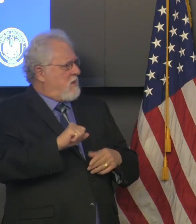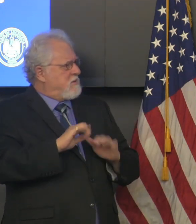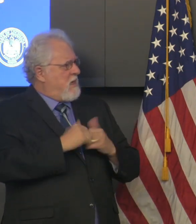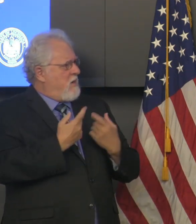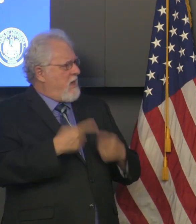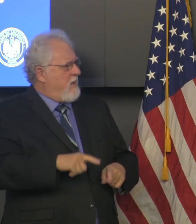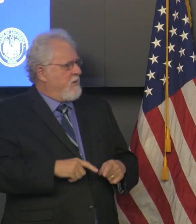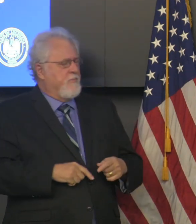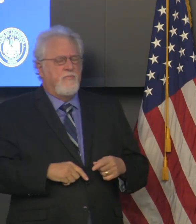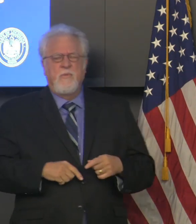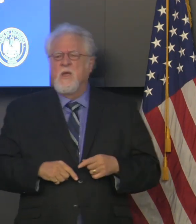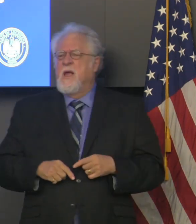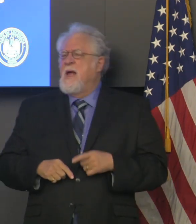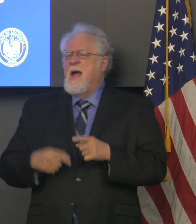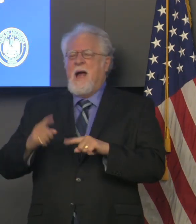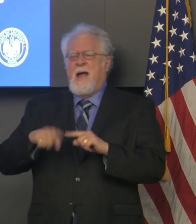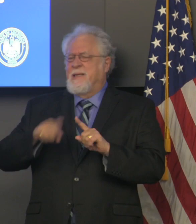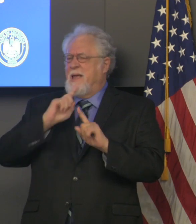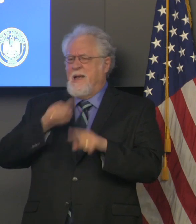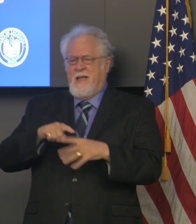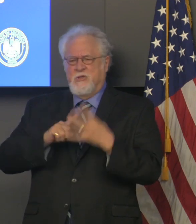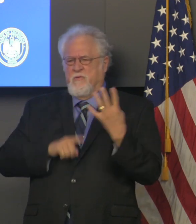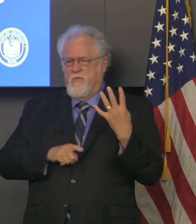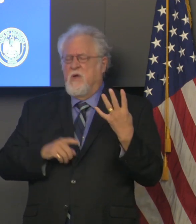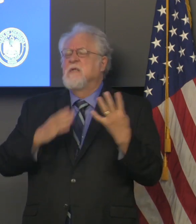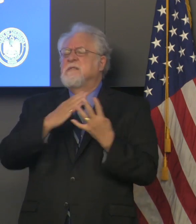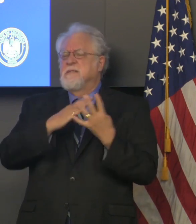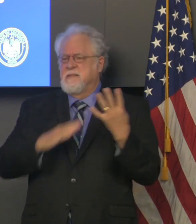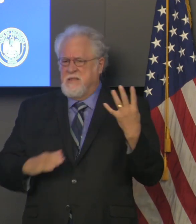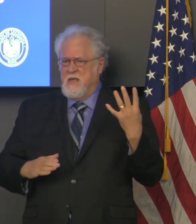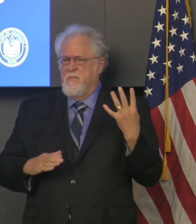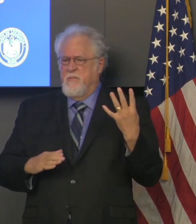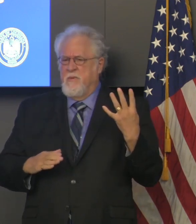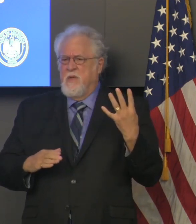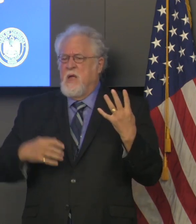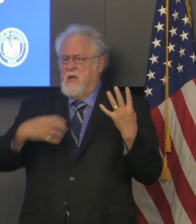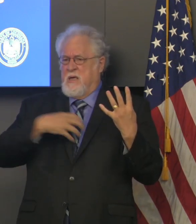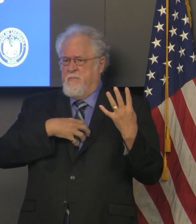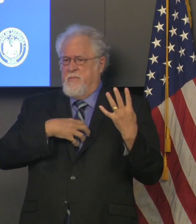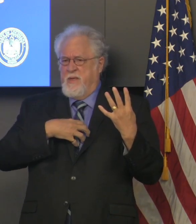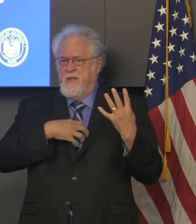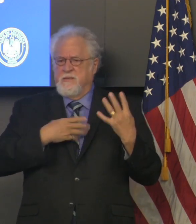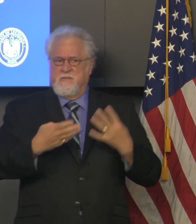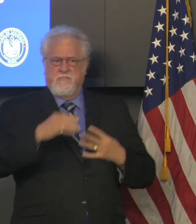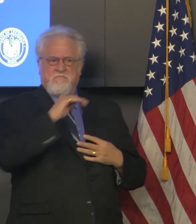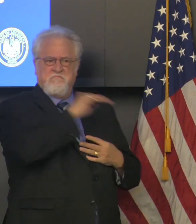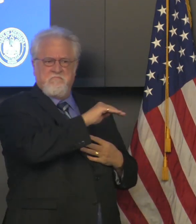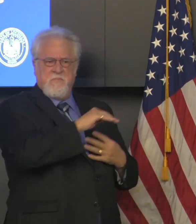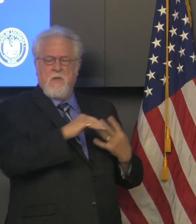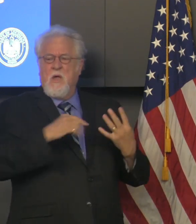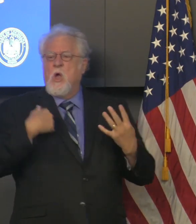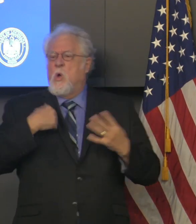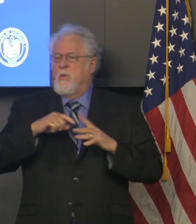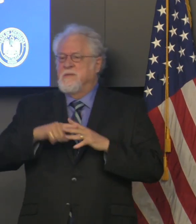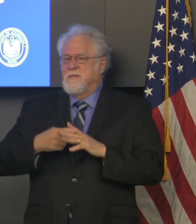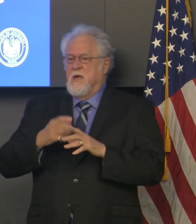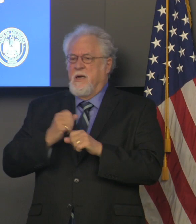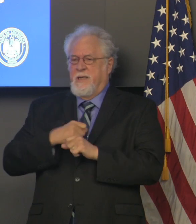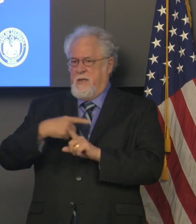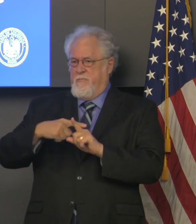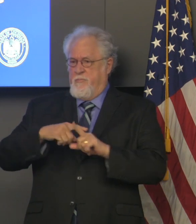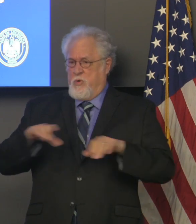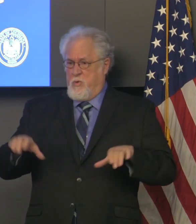happen? Yeah, I can't answer all 4. I know that some of them were actually complaints that brought us out there because, we started getting